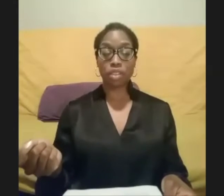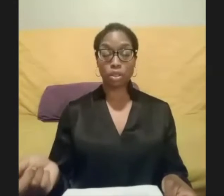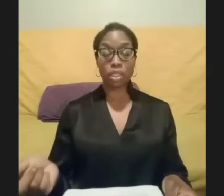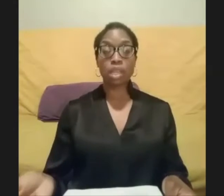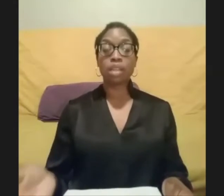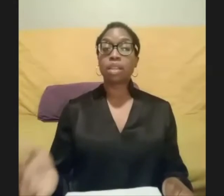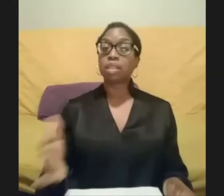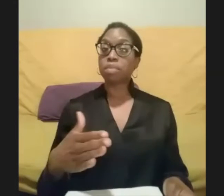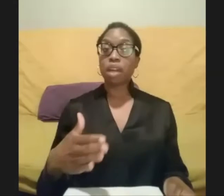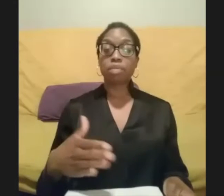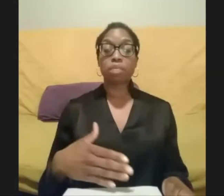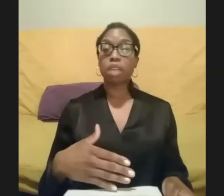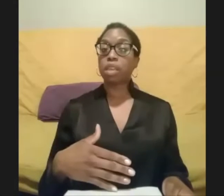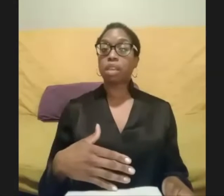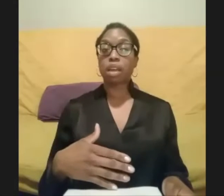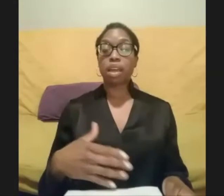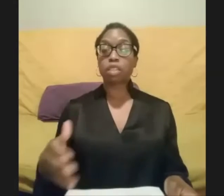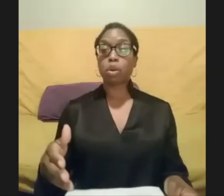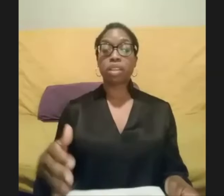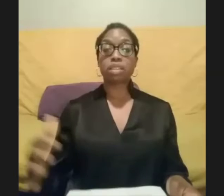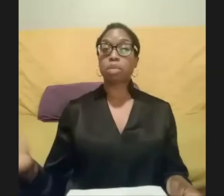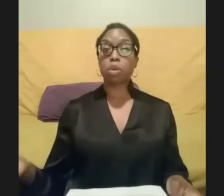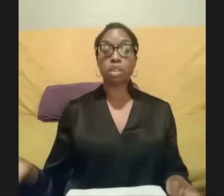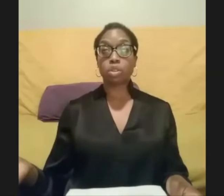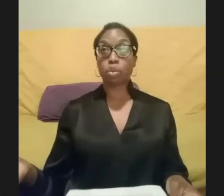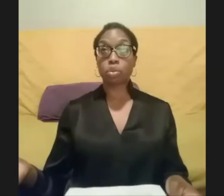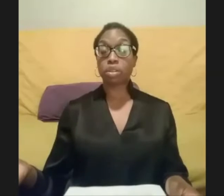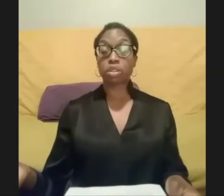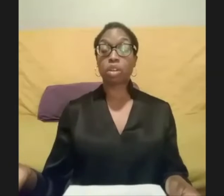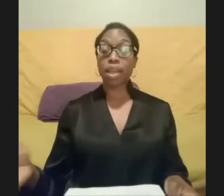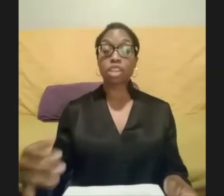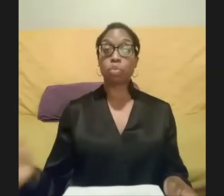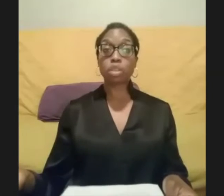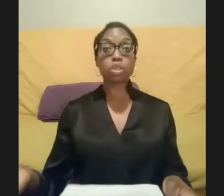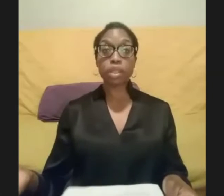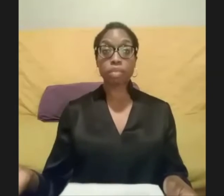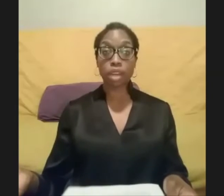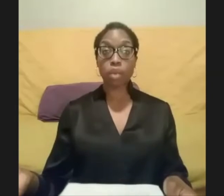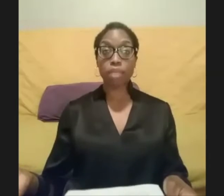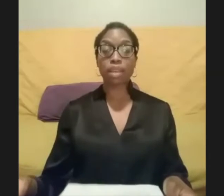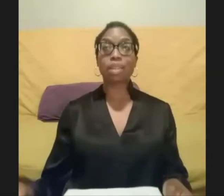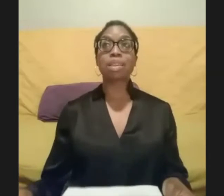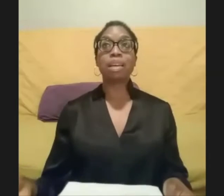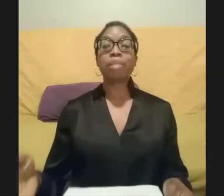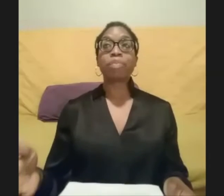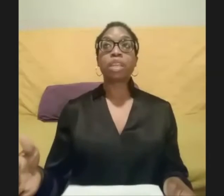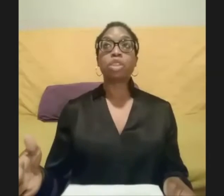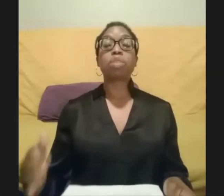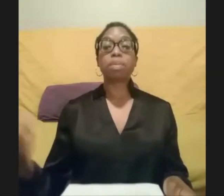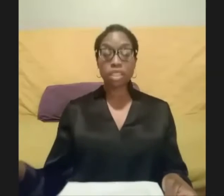years. Sometimes they may be a heavy smoker and they stopped smoking 2 or 3 years ago. I actually will screen them anyway, because you could be missing a